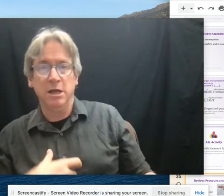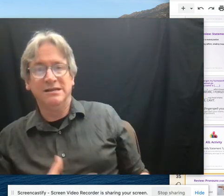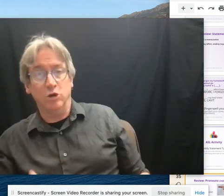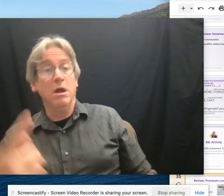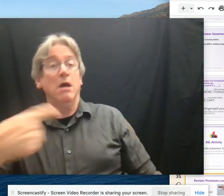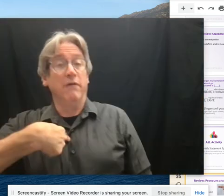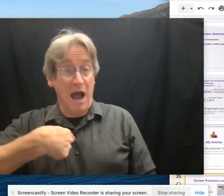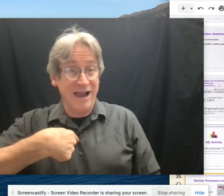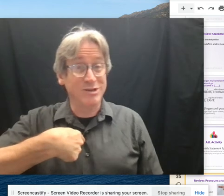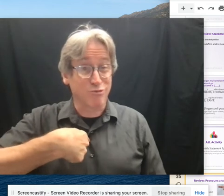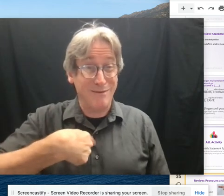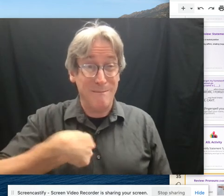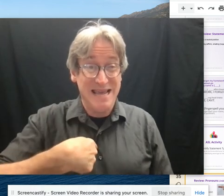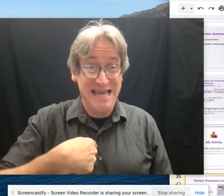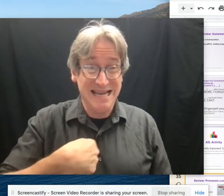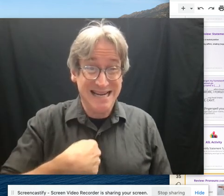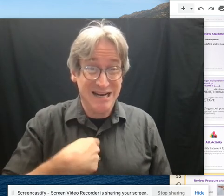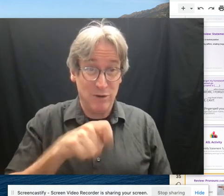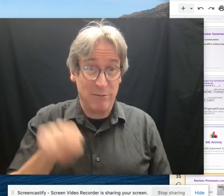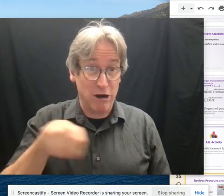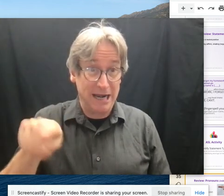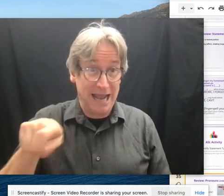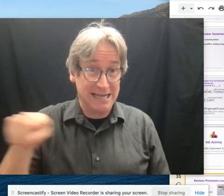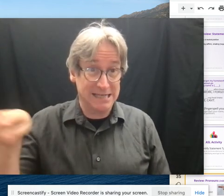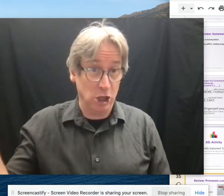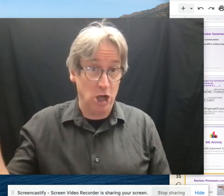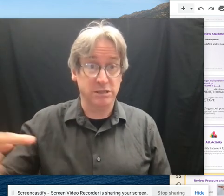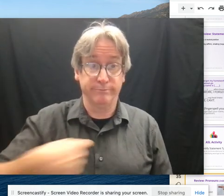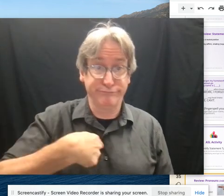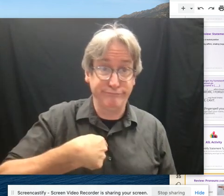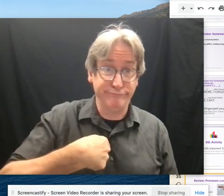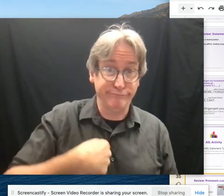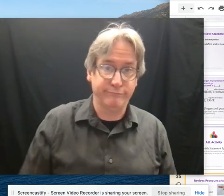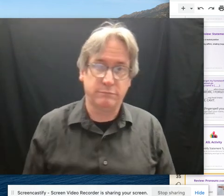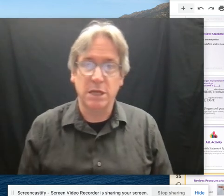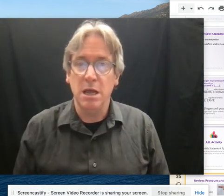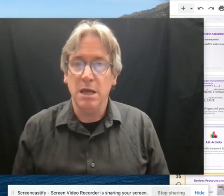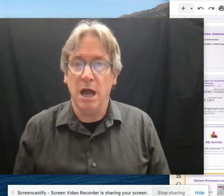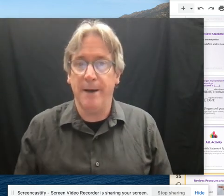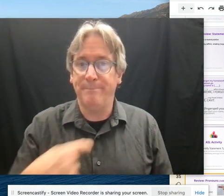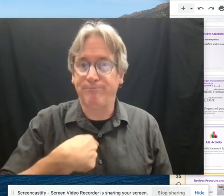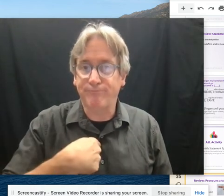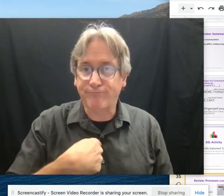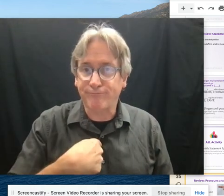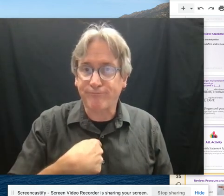L. So I always write me when I'm writing ASL gloss.